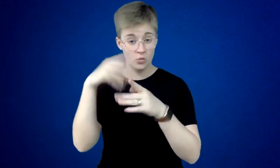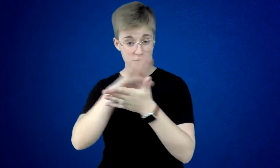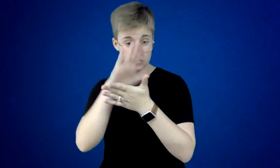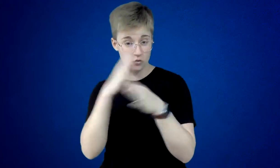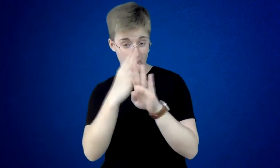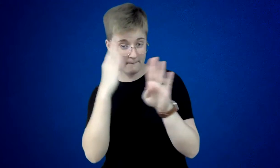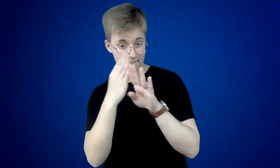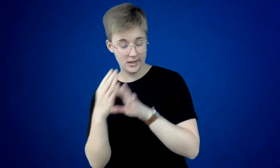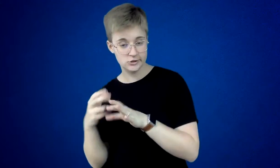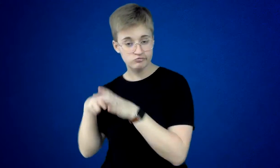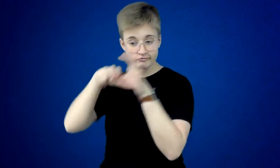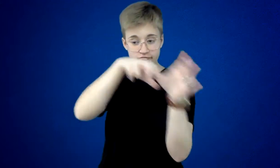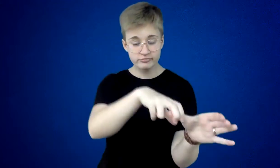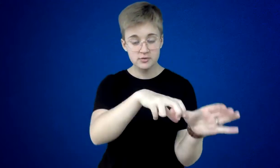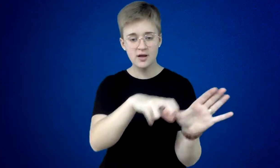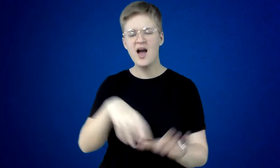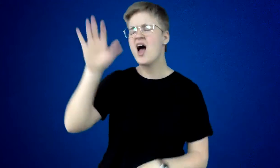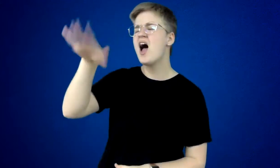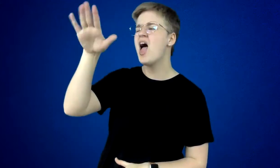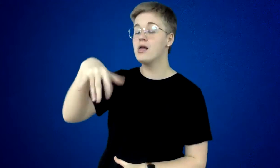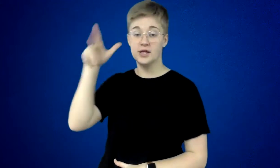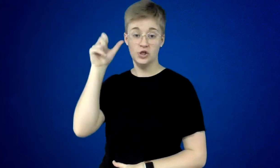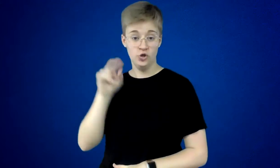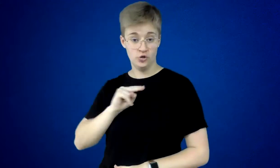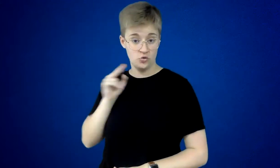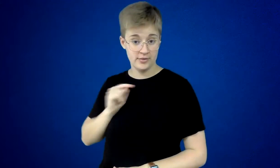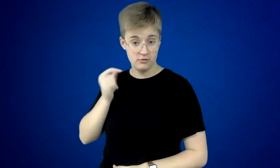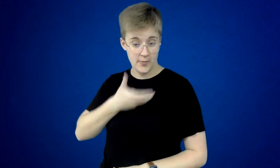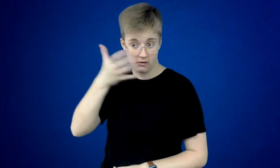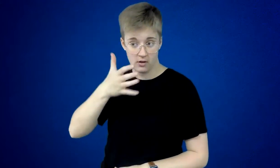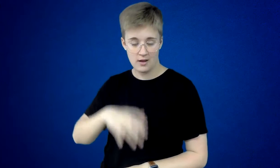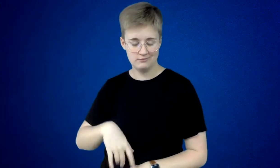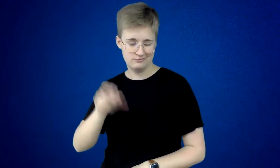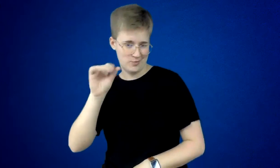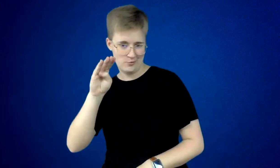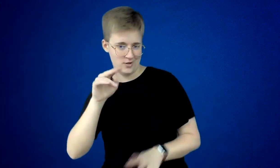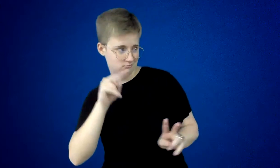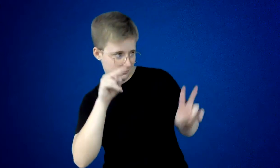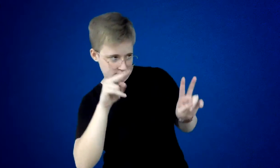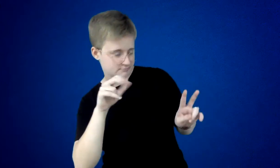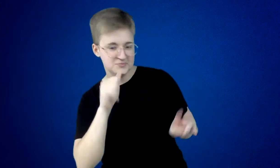"Hey!" he heard Norton Threemonger yell. Rob didn't look up. He concentrated on the